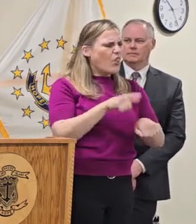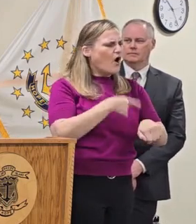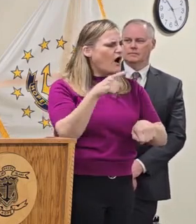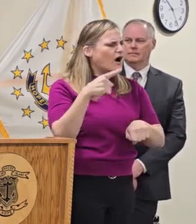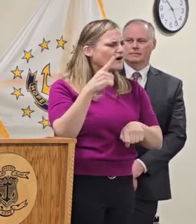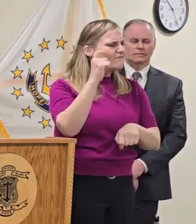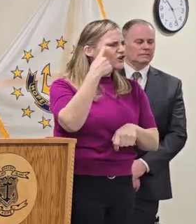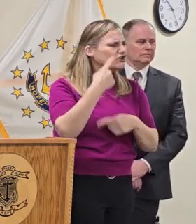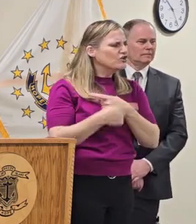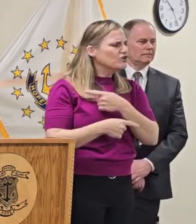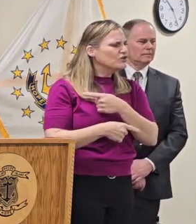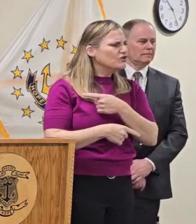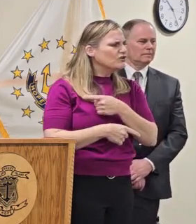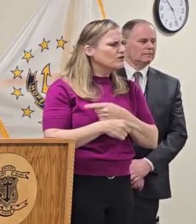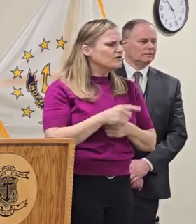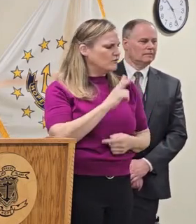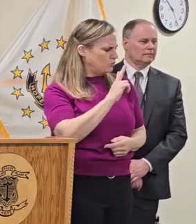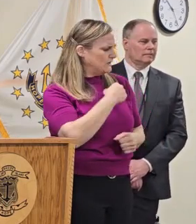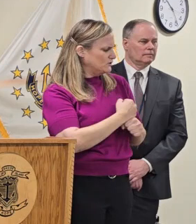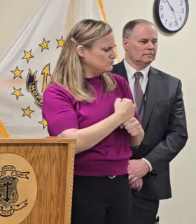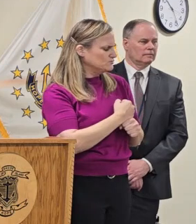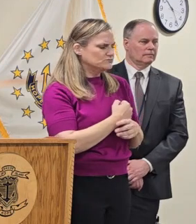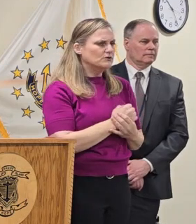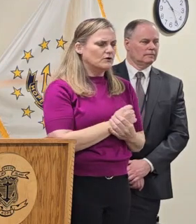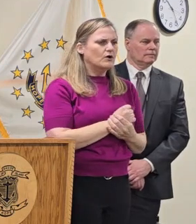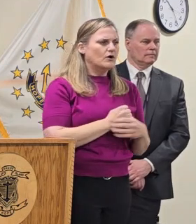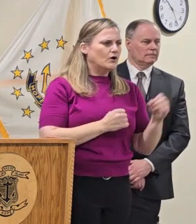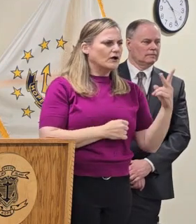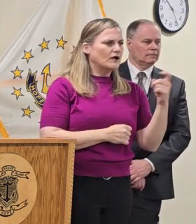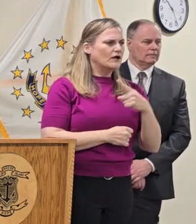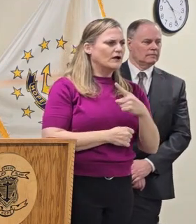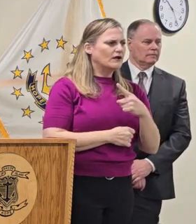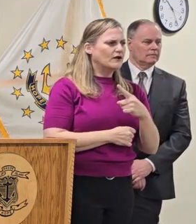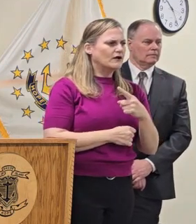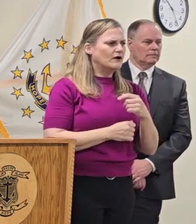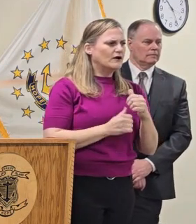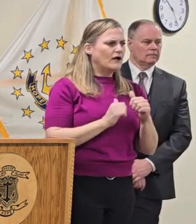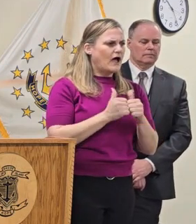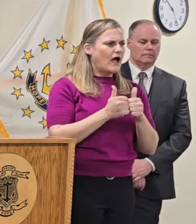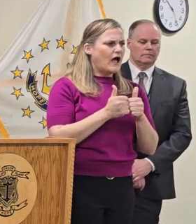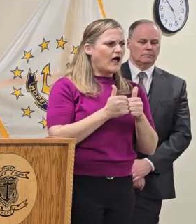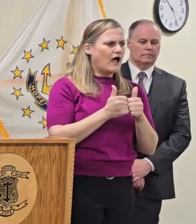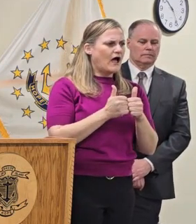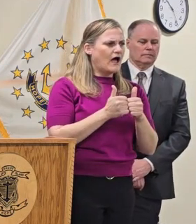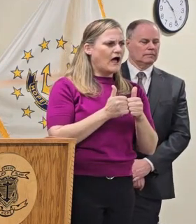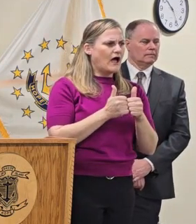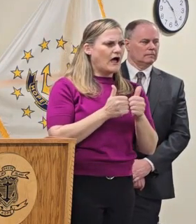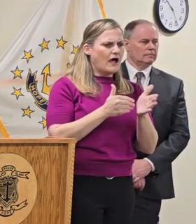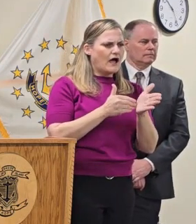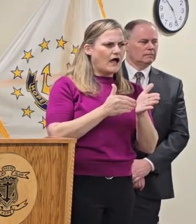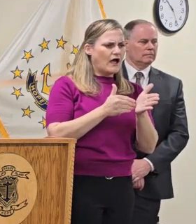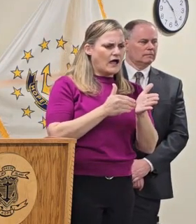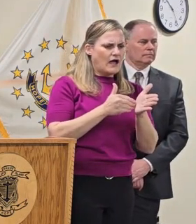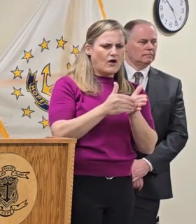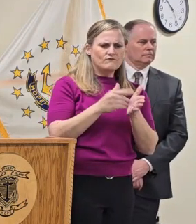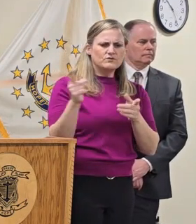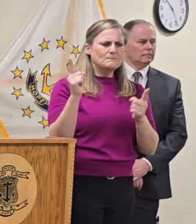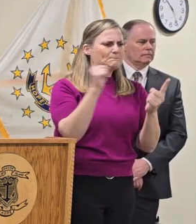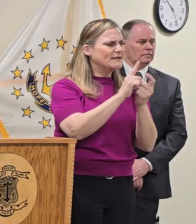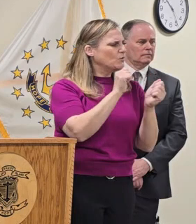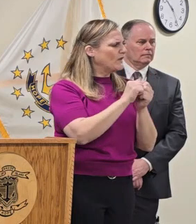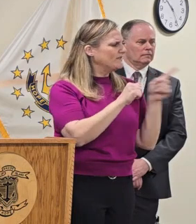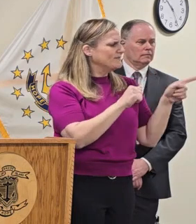About 3 years, a little over 3 years. How many times you meet with Peter Abiri, or how often you meet with Peter Abiri? Because also Peter Abiri keep you in the